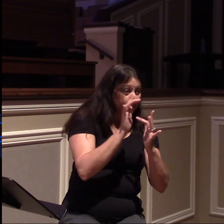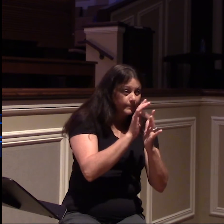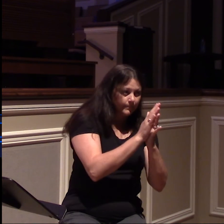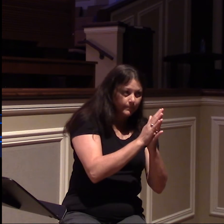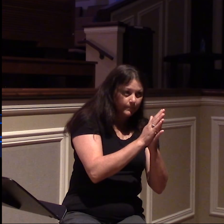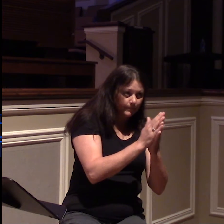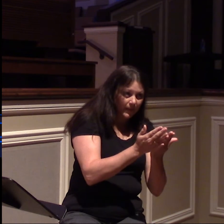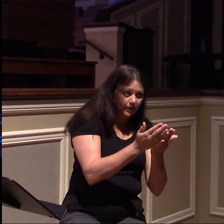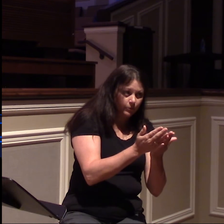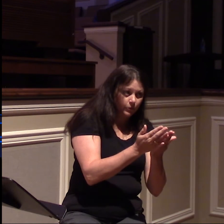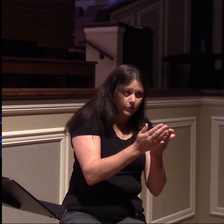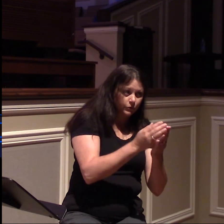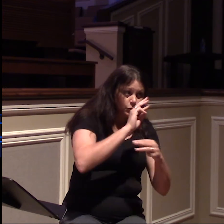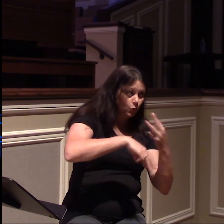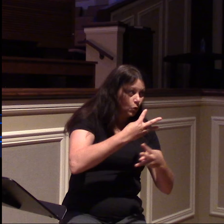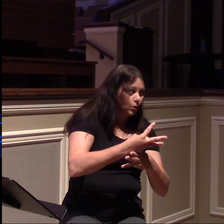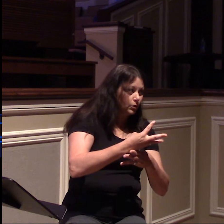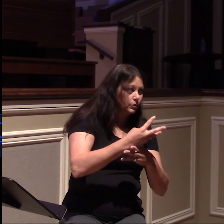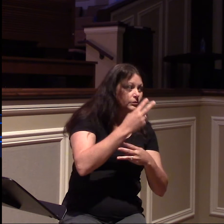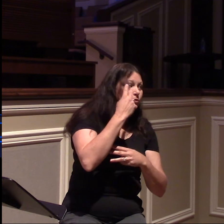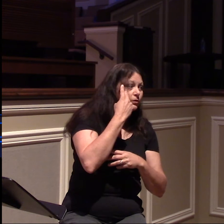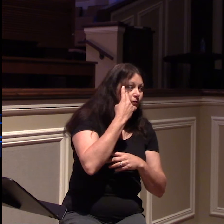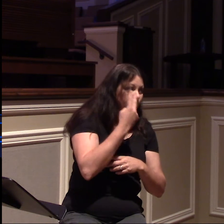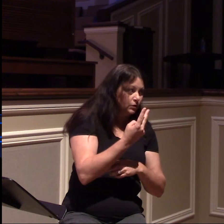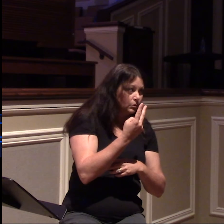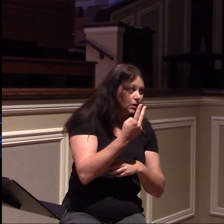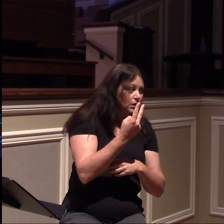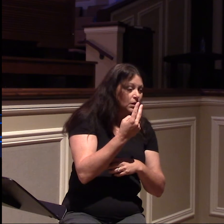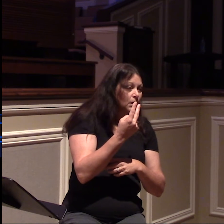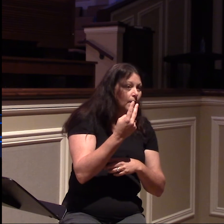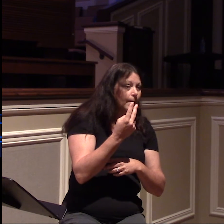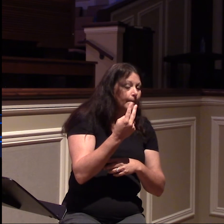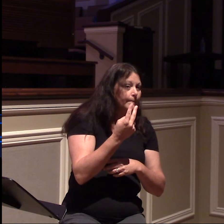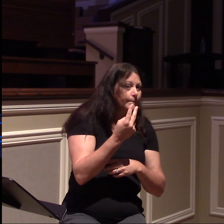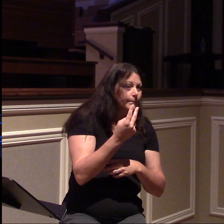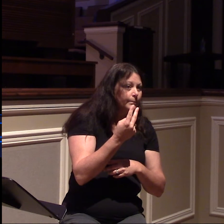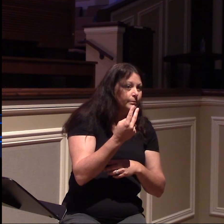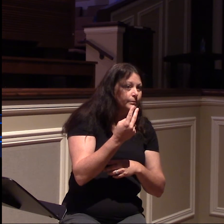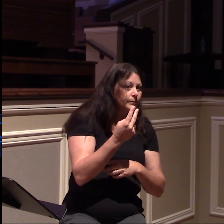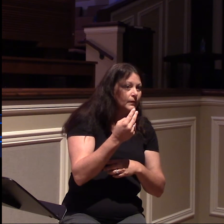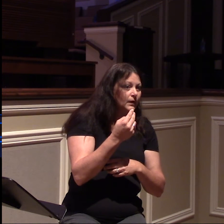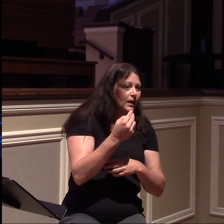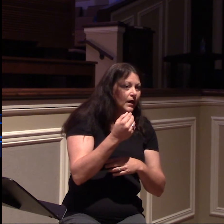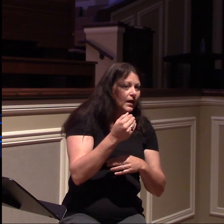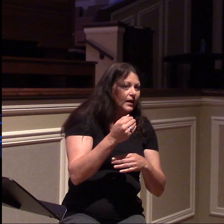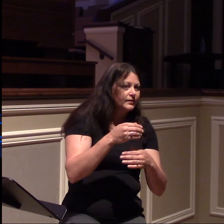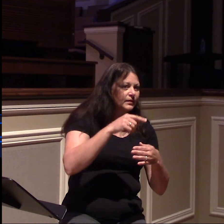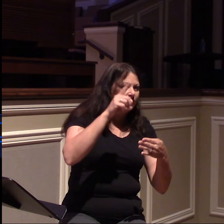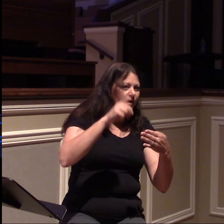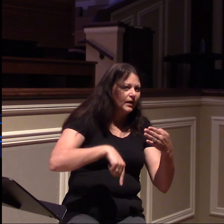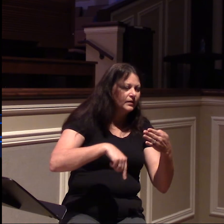that really became dominant as the gospel invaded the culture. And by the end of the medieval period, there was this sense